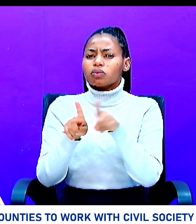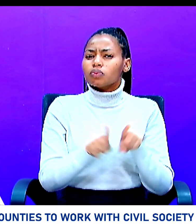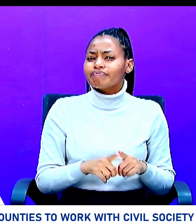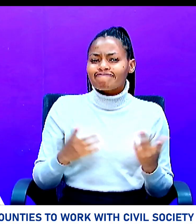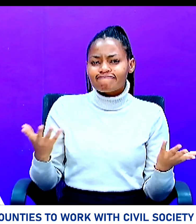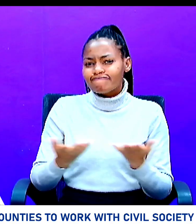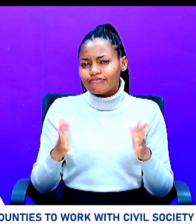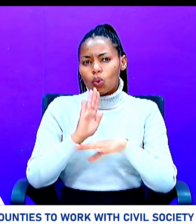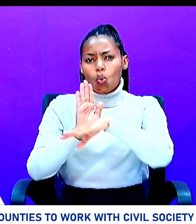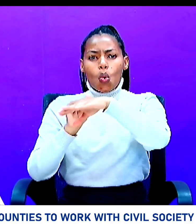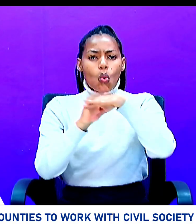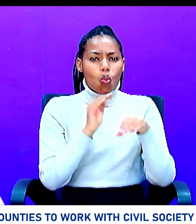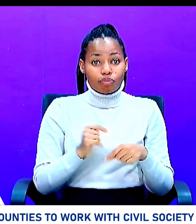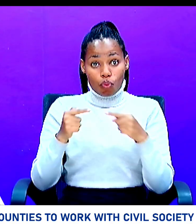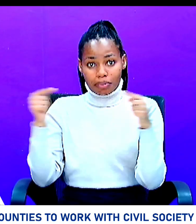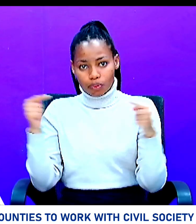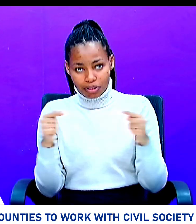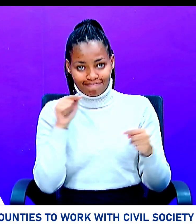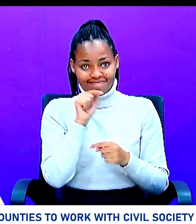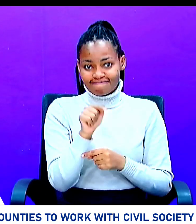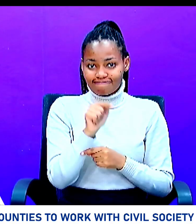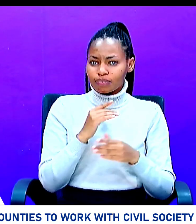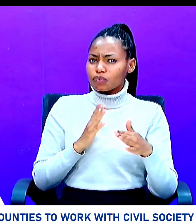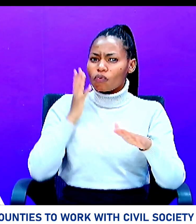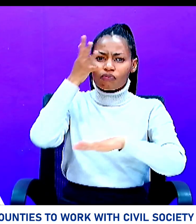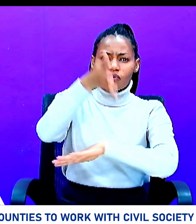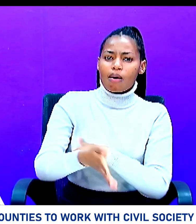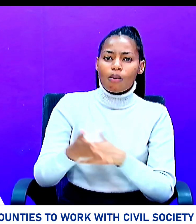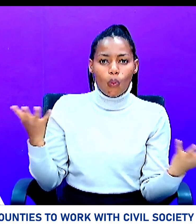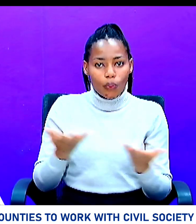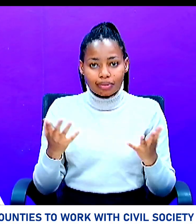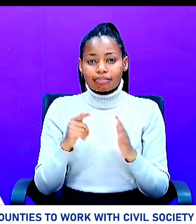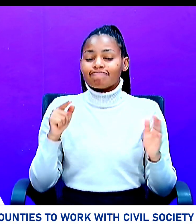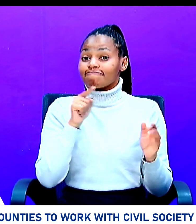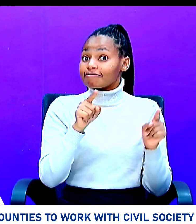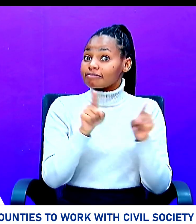also on the panel, called on the opposition to prioritize its oversight mandate.